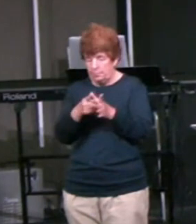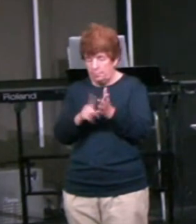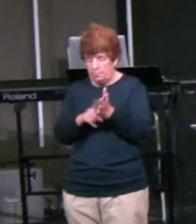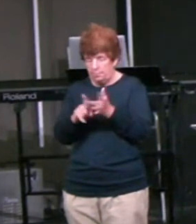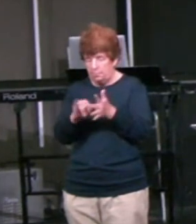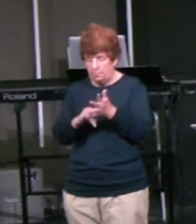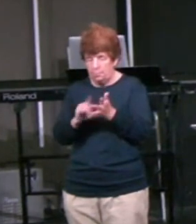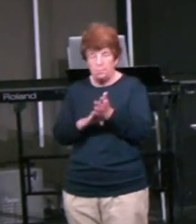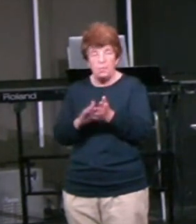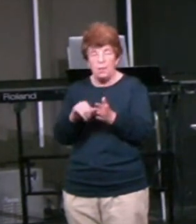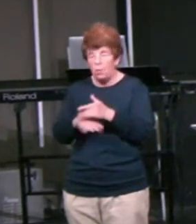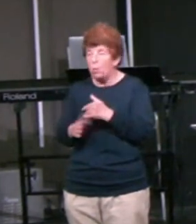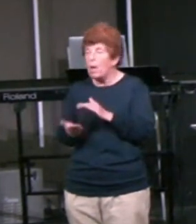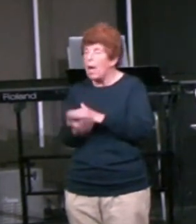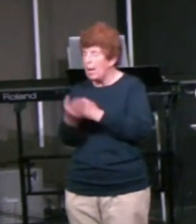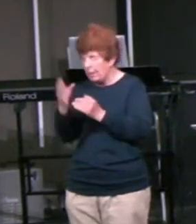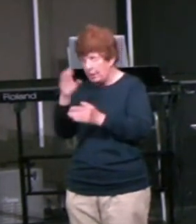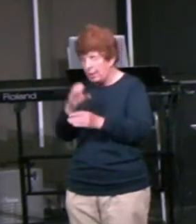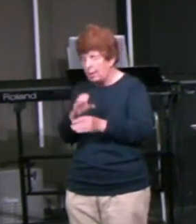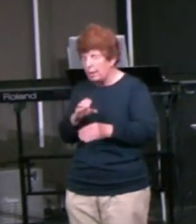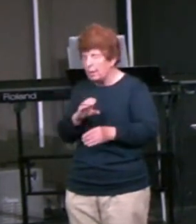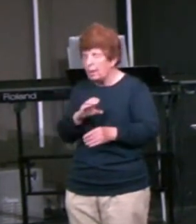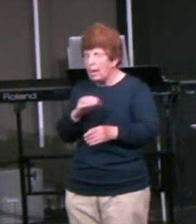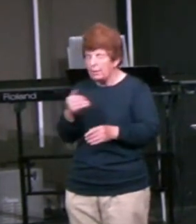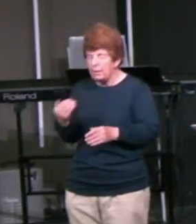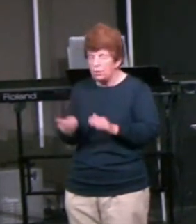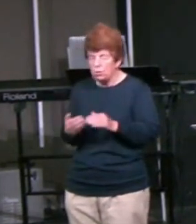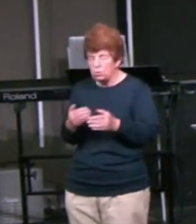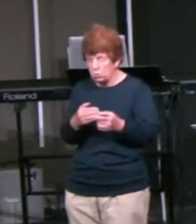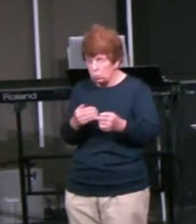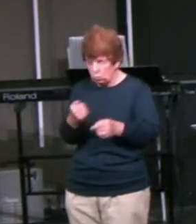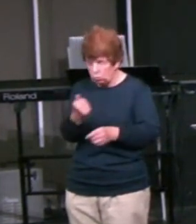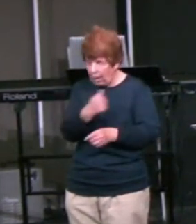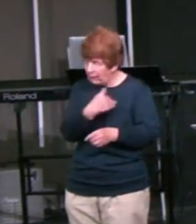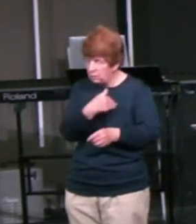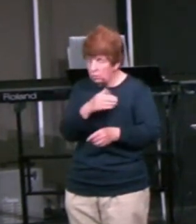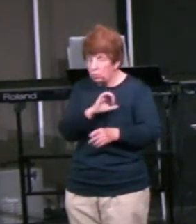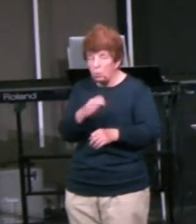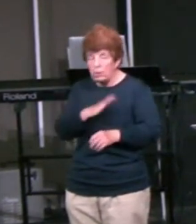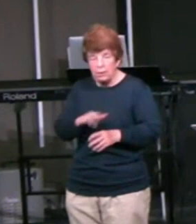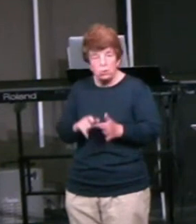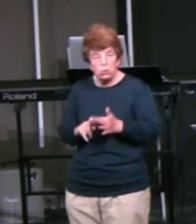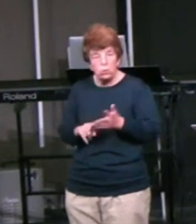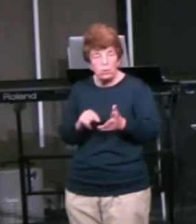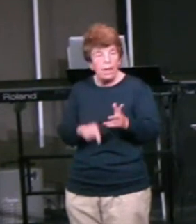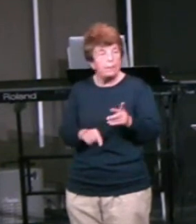New Testament now, we're under the covenant of grace. You don't have to do that.